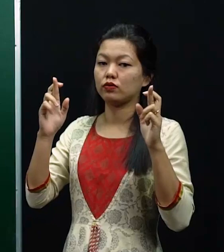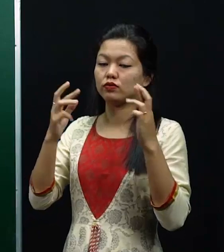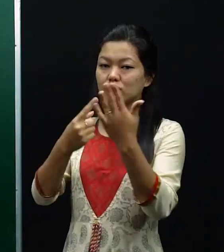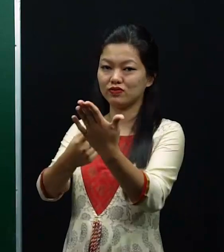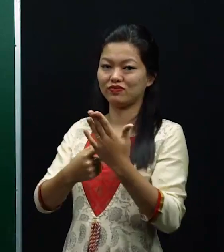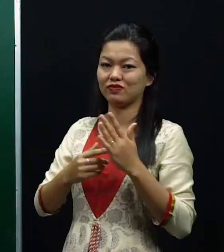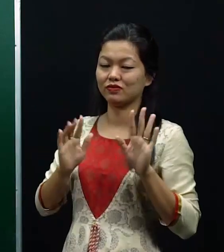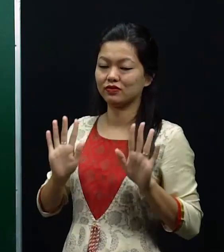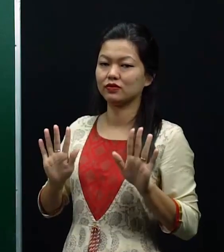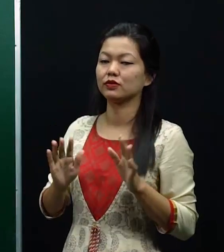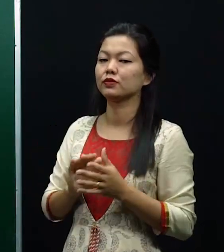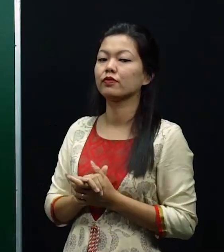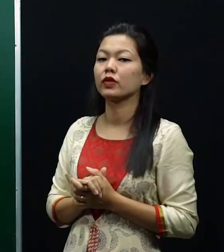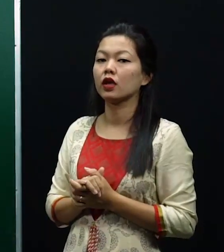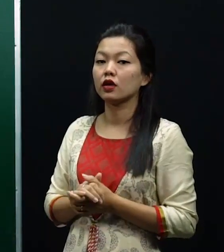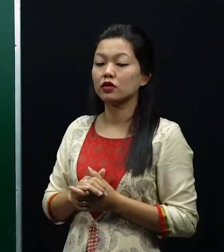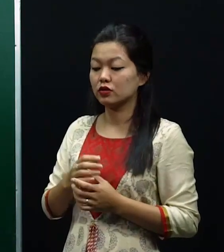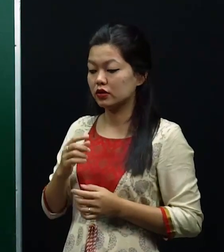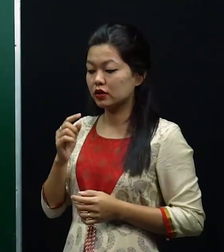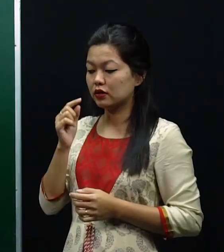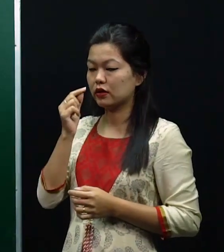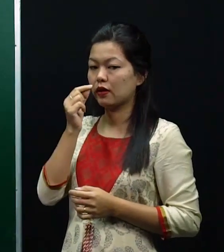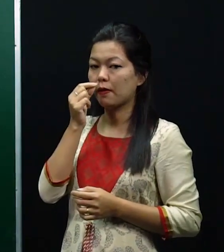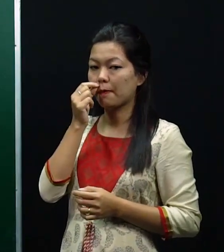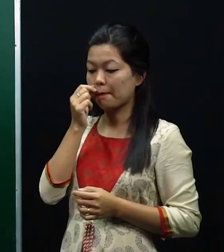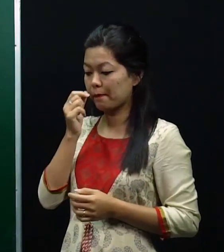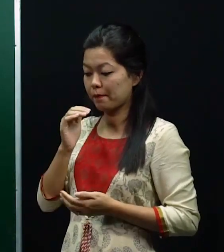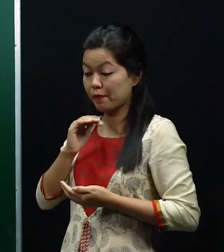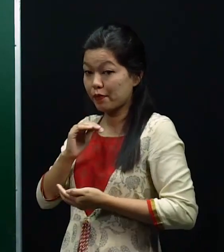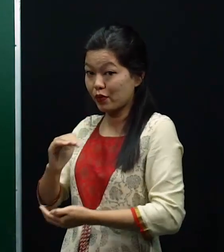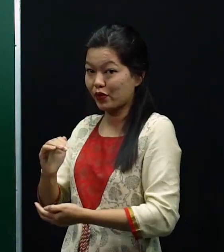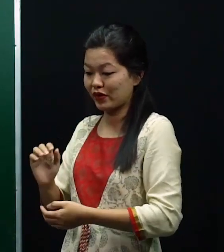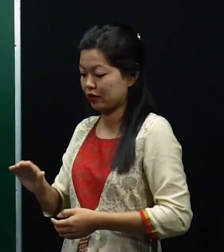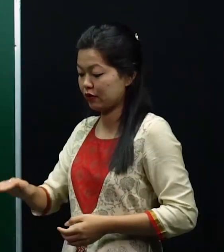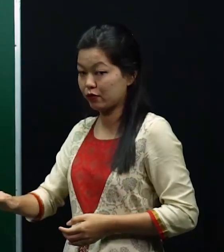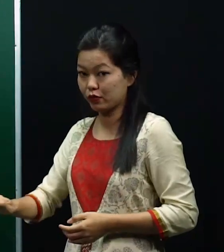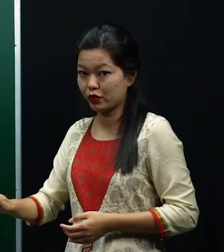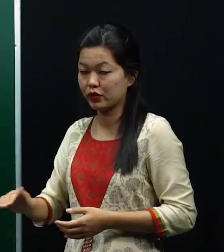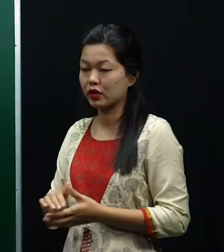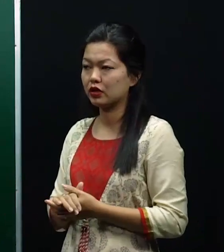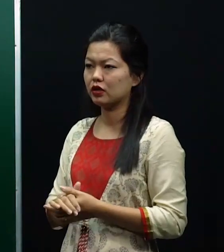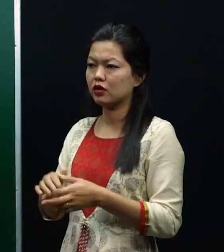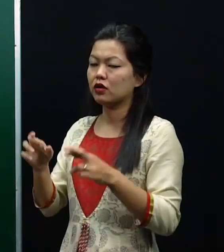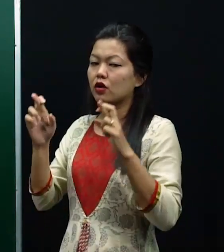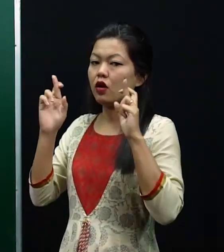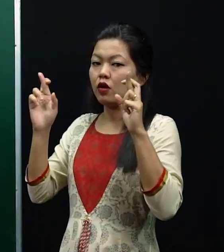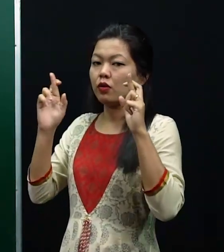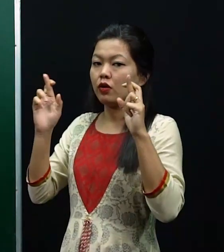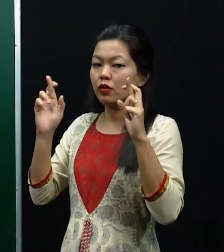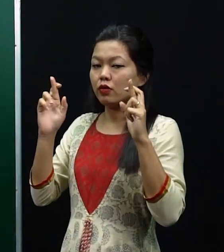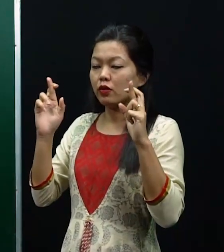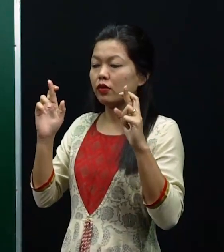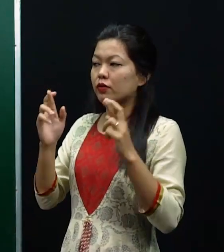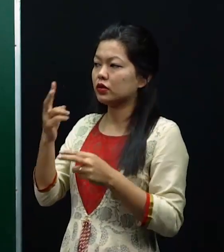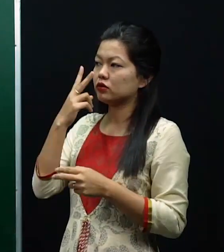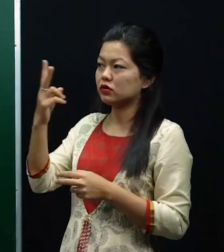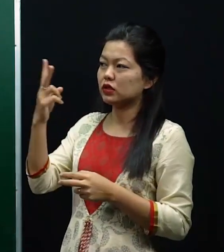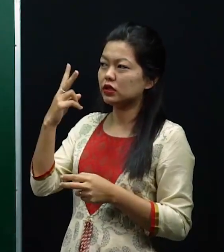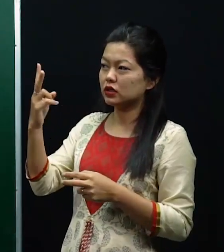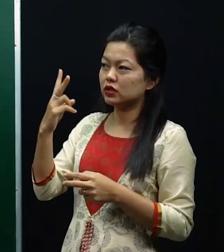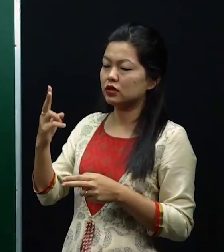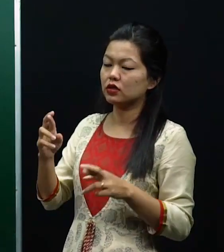depressed or we get hopeless, but we also need inspiration. And you know what inspiration means? Renewing